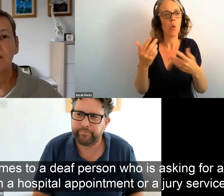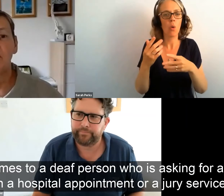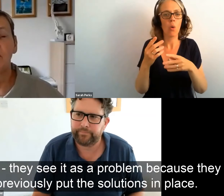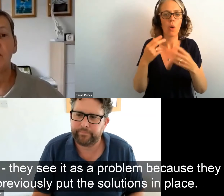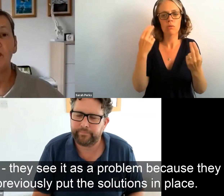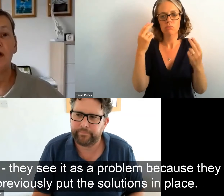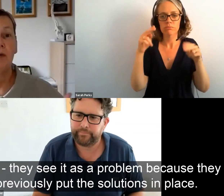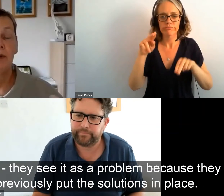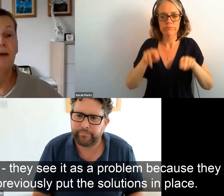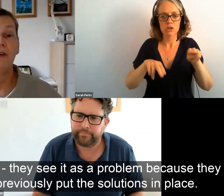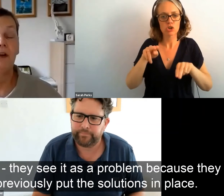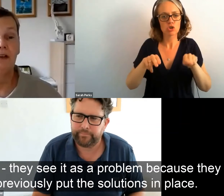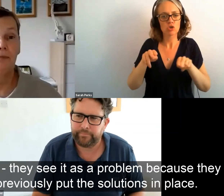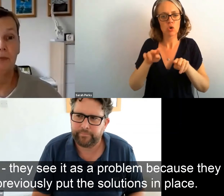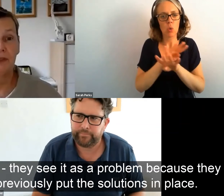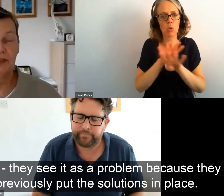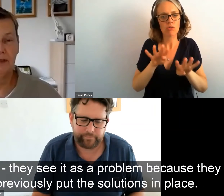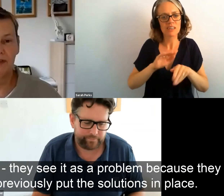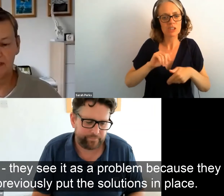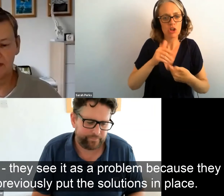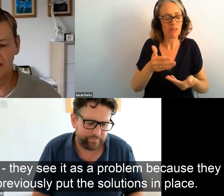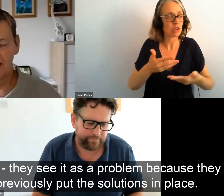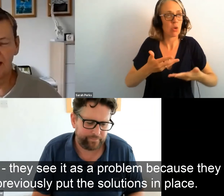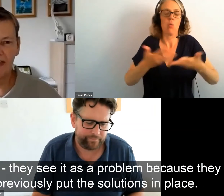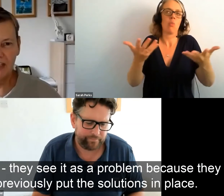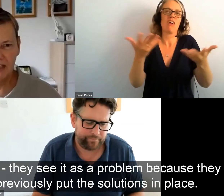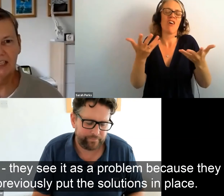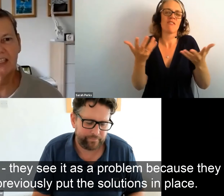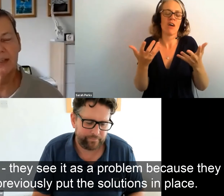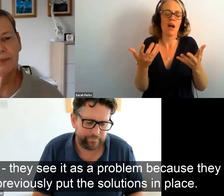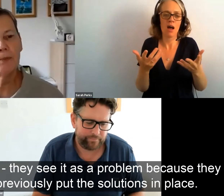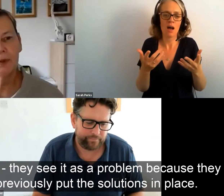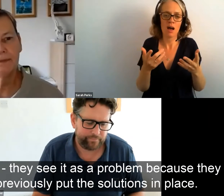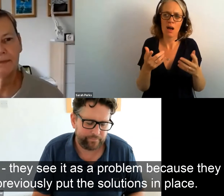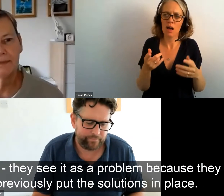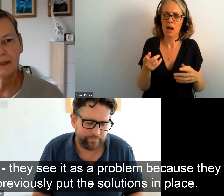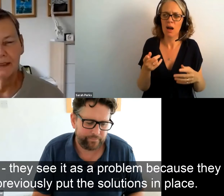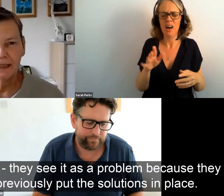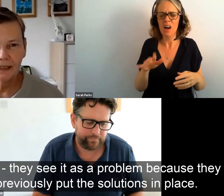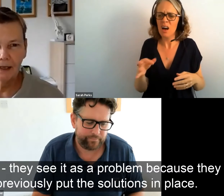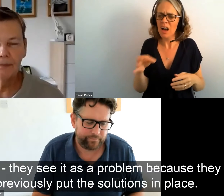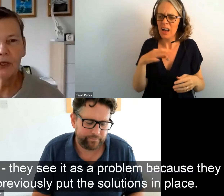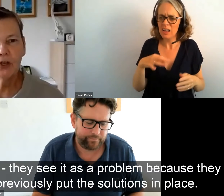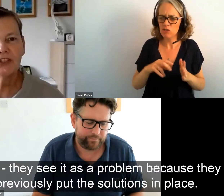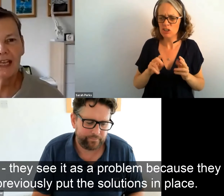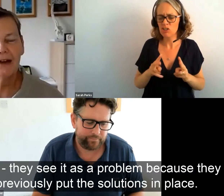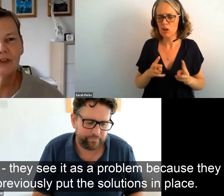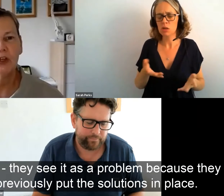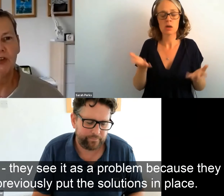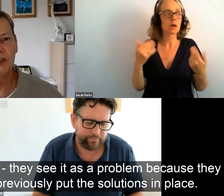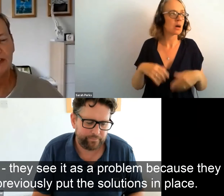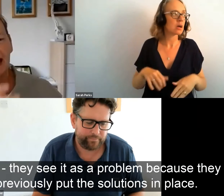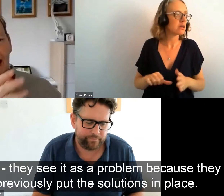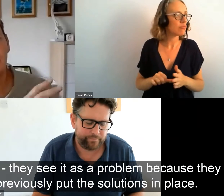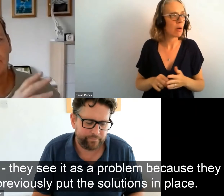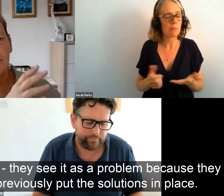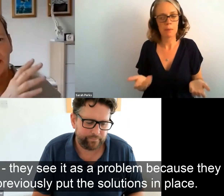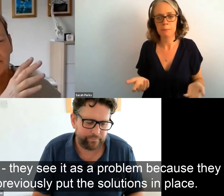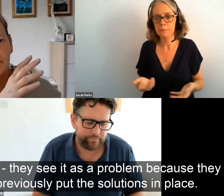service or wherever in public service, they see it as a problem because they haven't